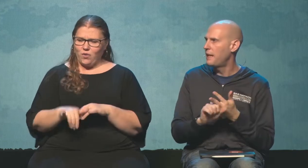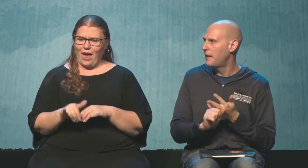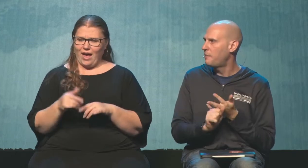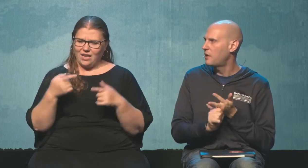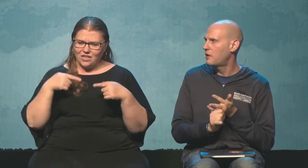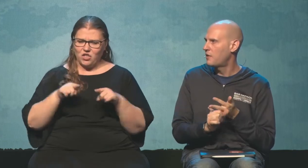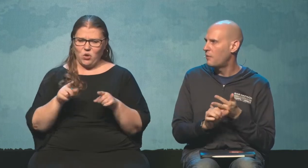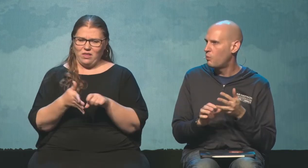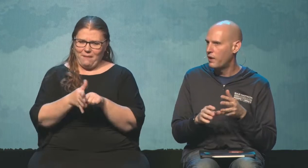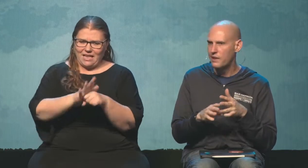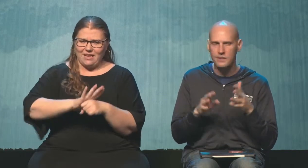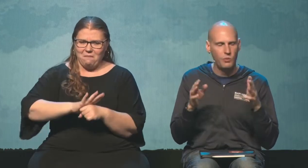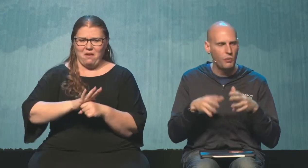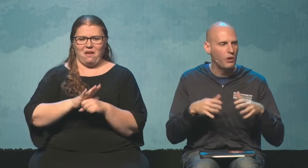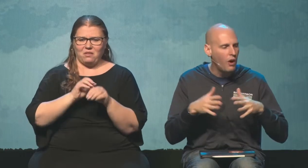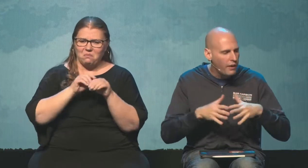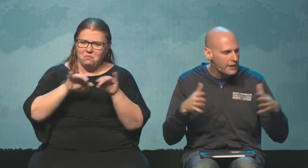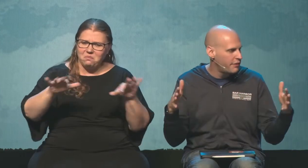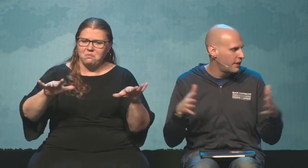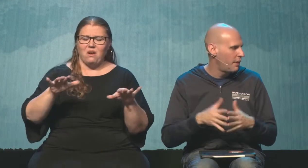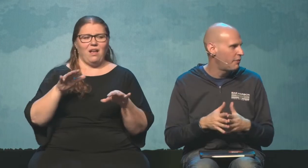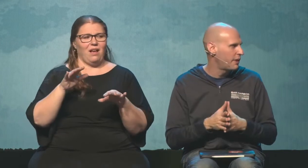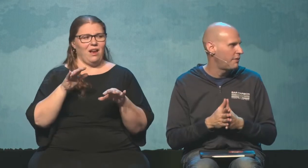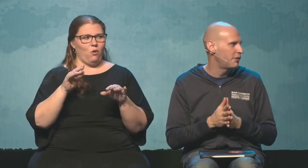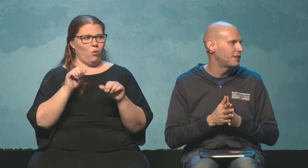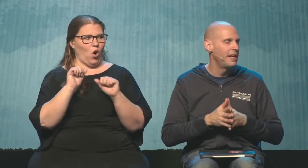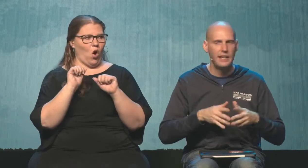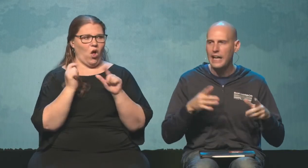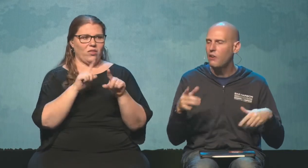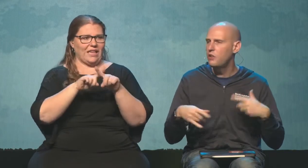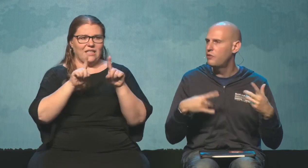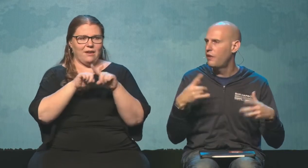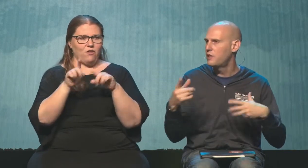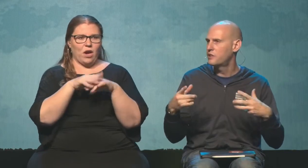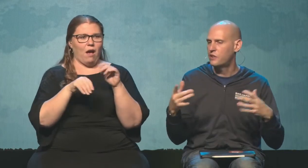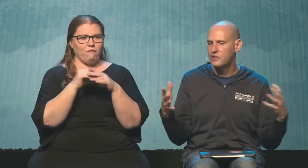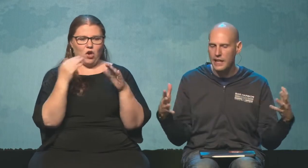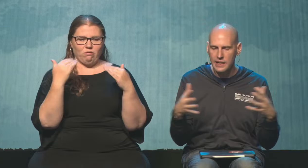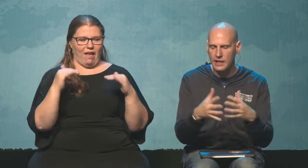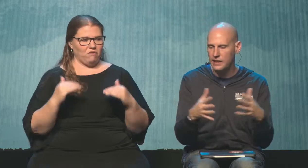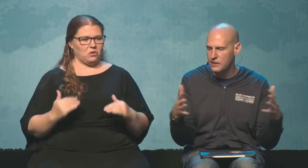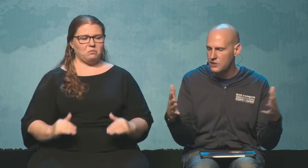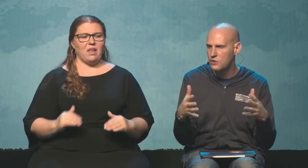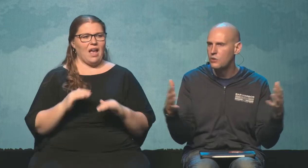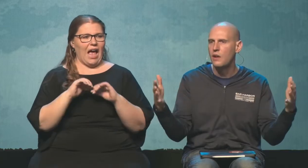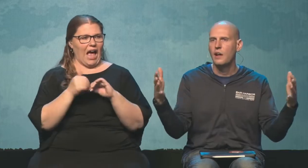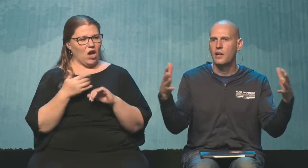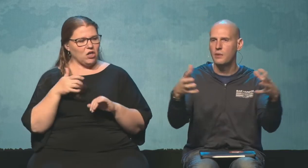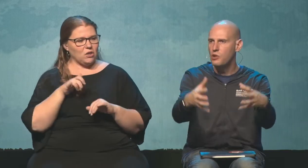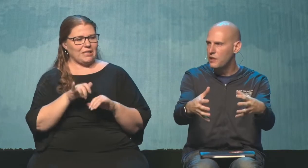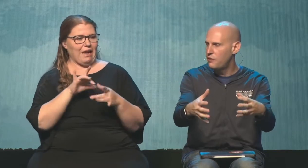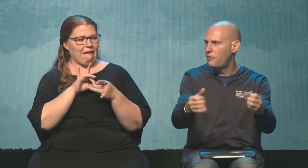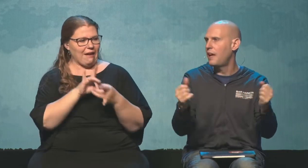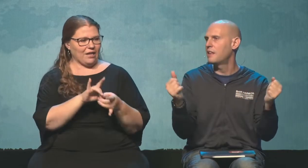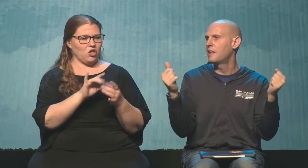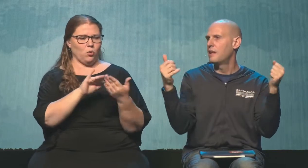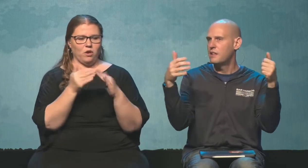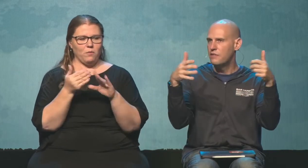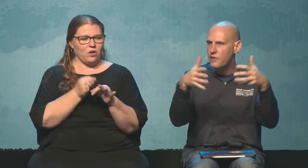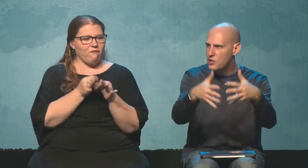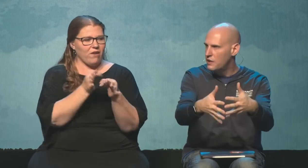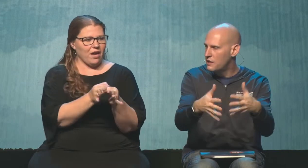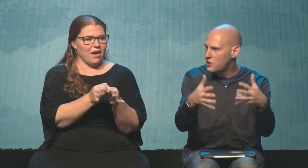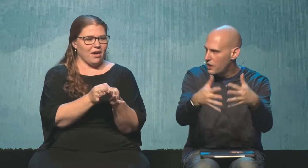middle of a pandemic where we're all at different comfort levels, like, how do you find yourself staying connected to a community of faith,